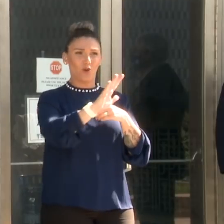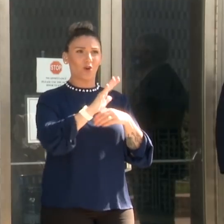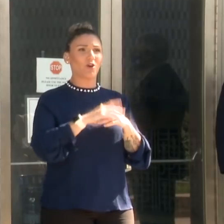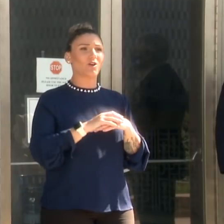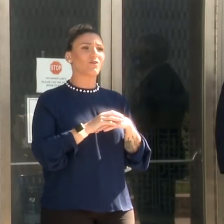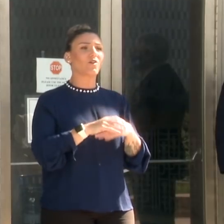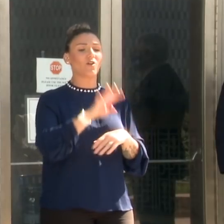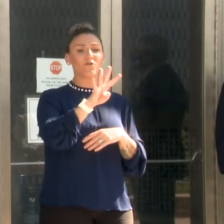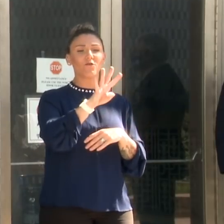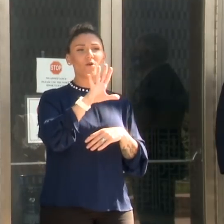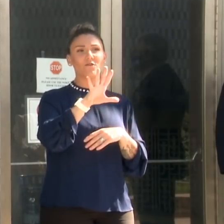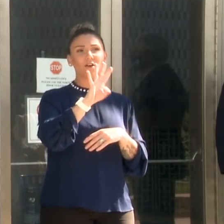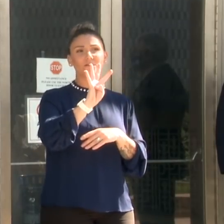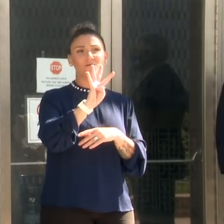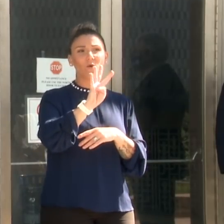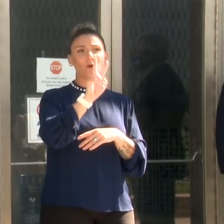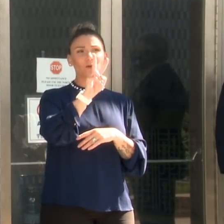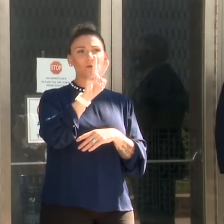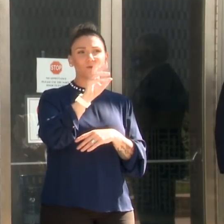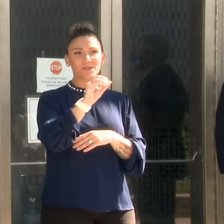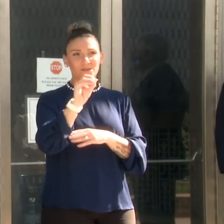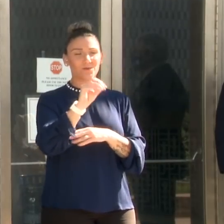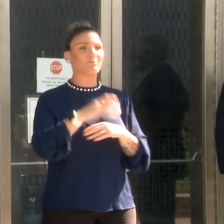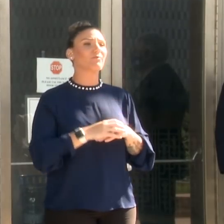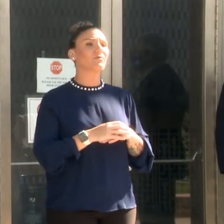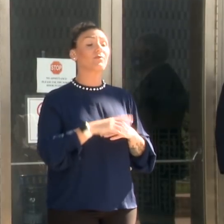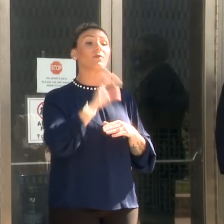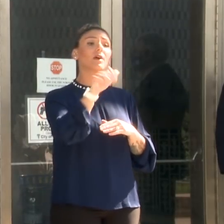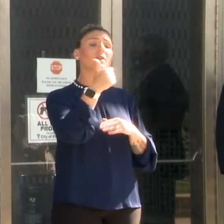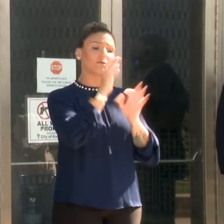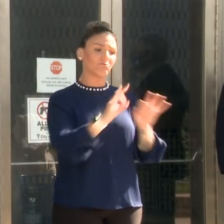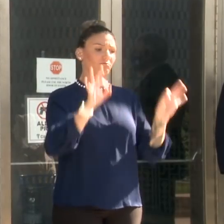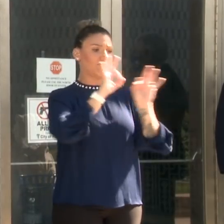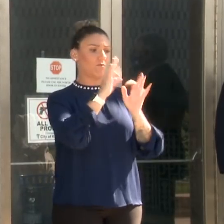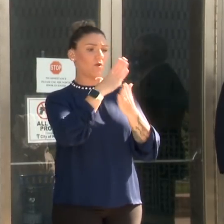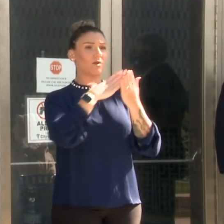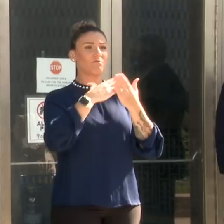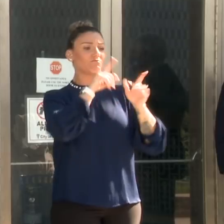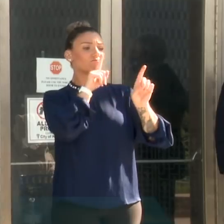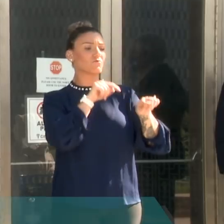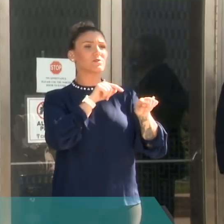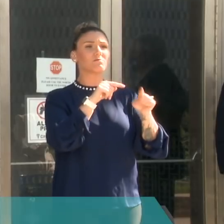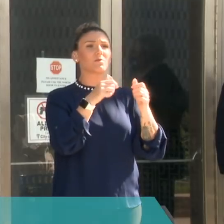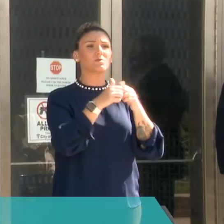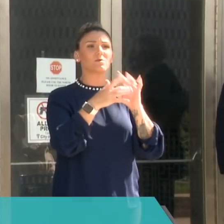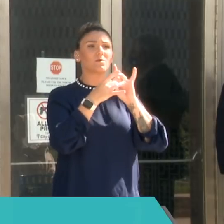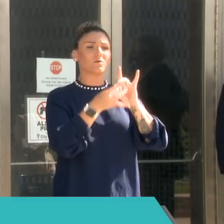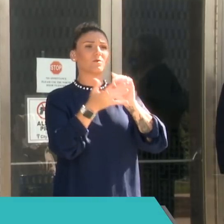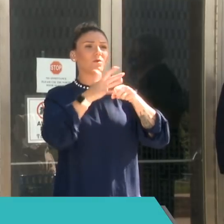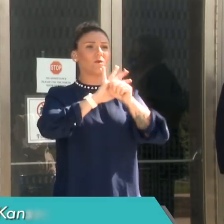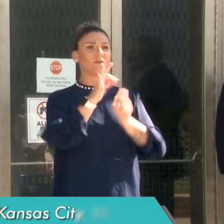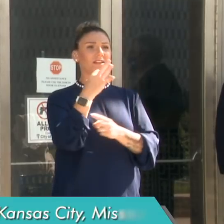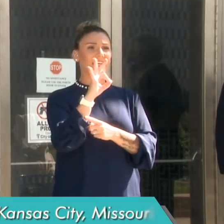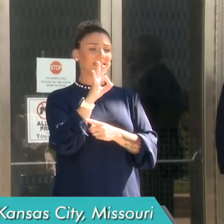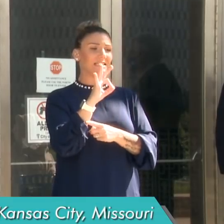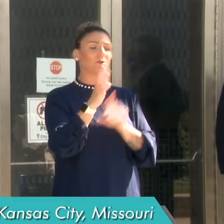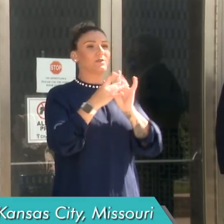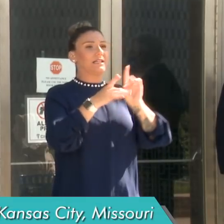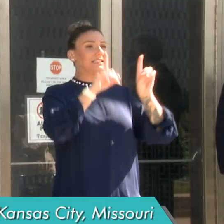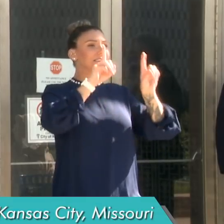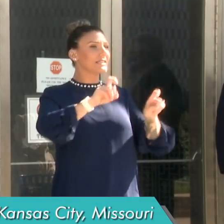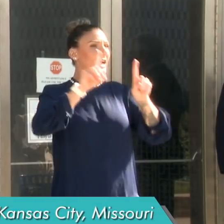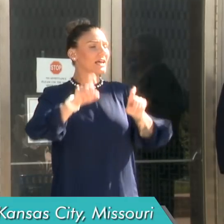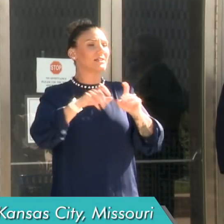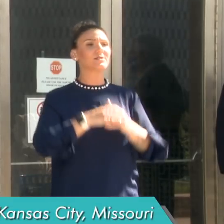816-454-2000. That's 454-2000. And another important part of our response to COVID-19 is certainly relating to testing.